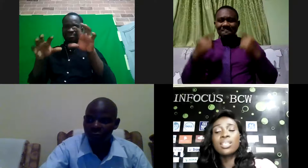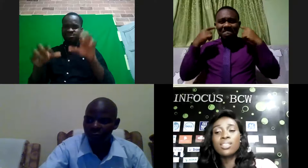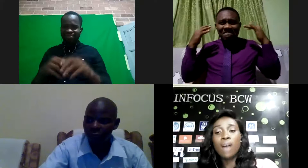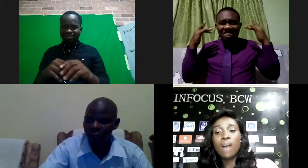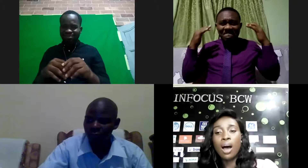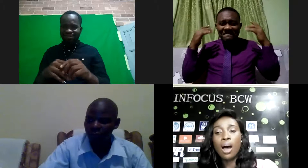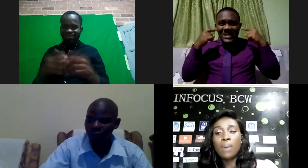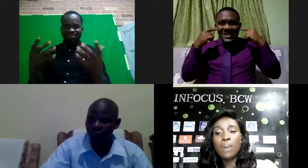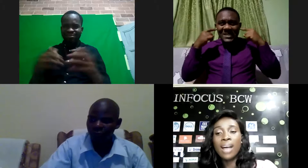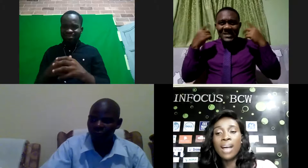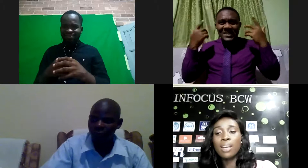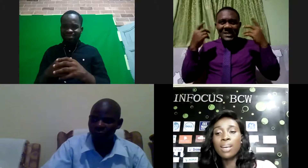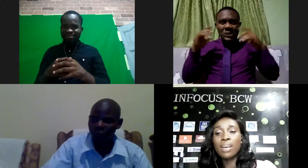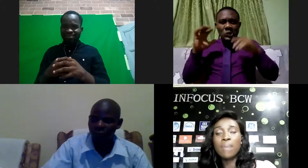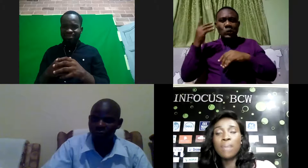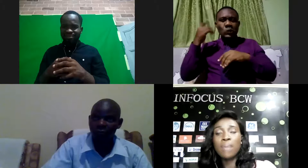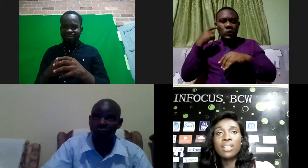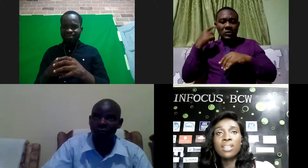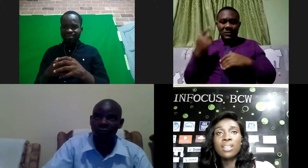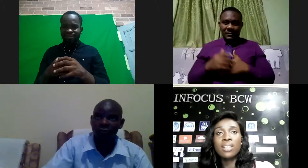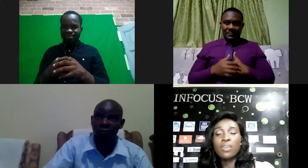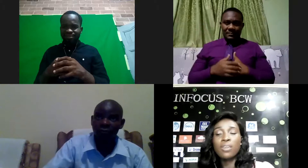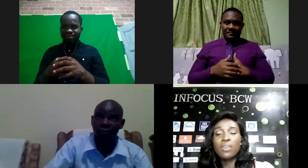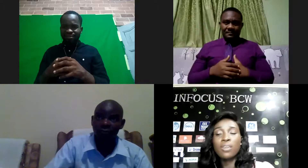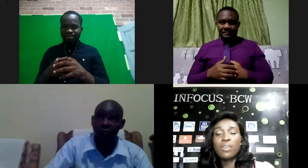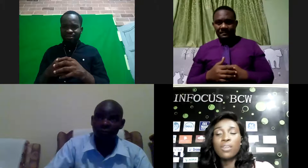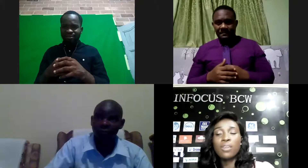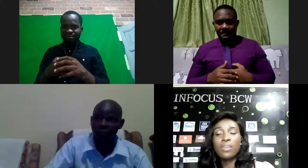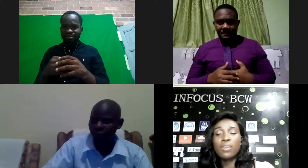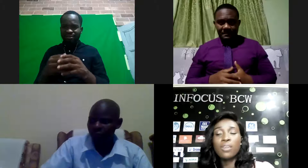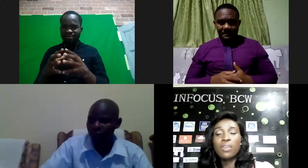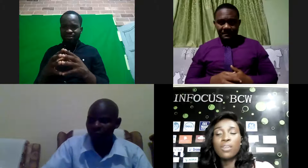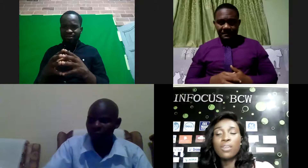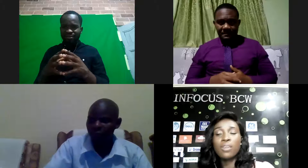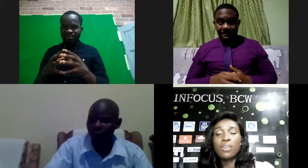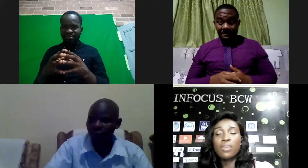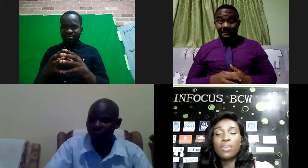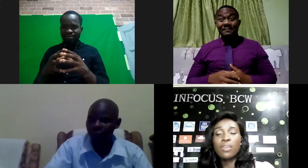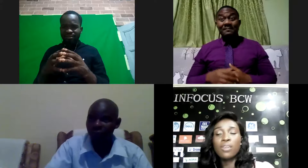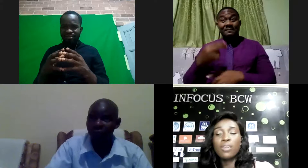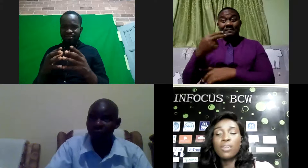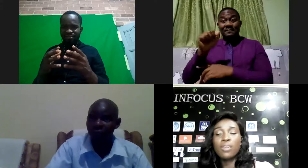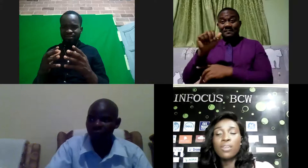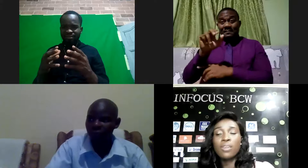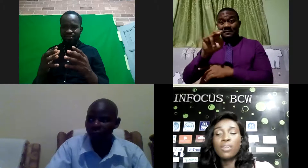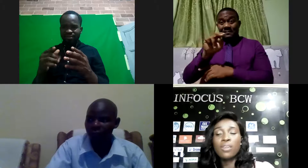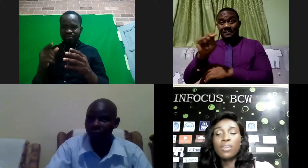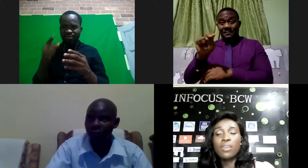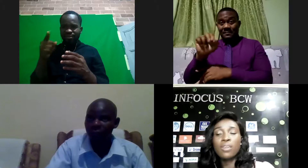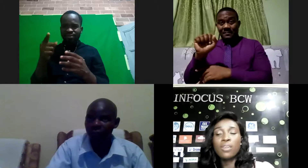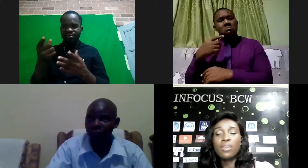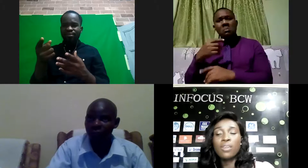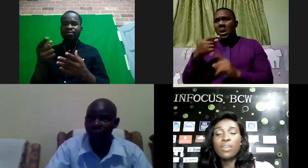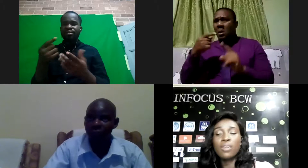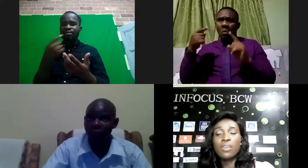Please, Hannah made a very interesting comment, and she emphasized,